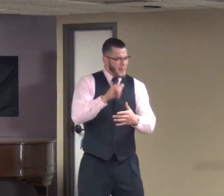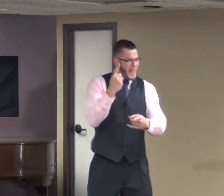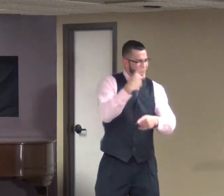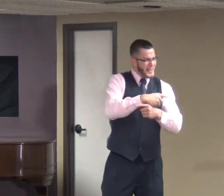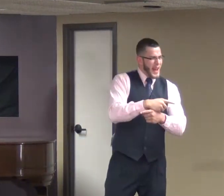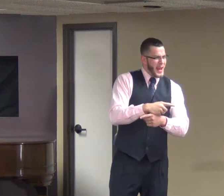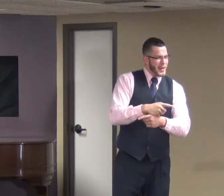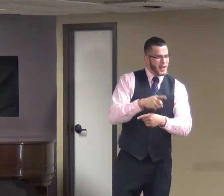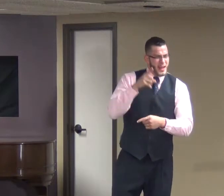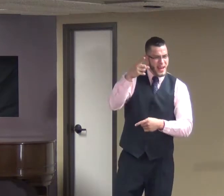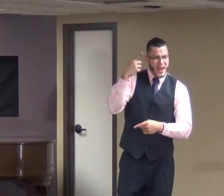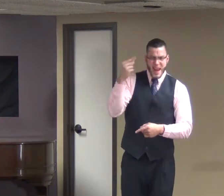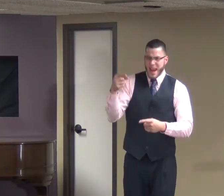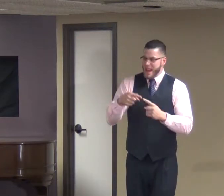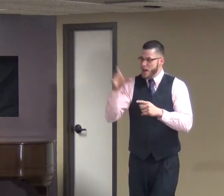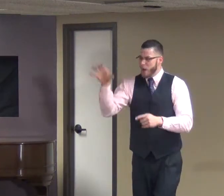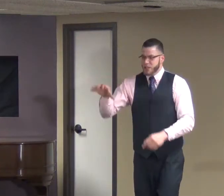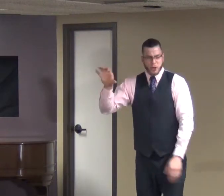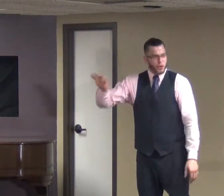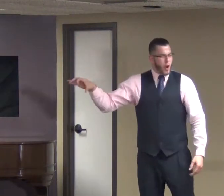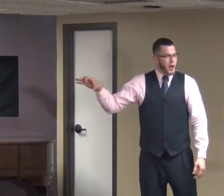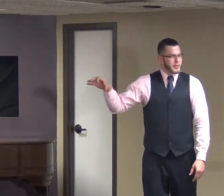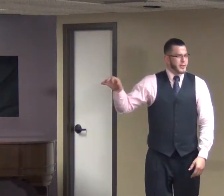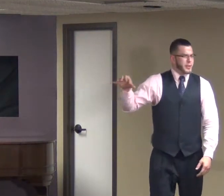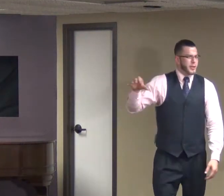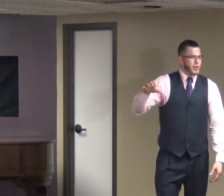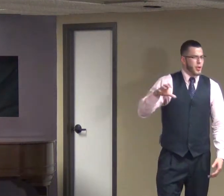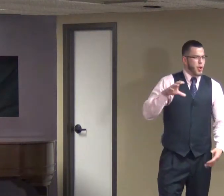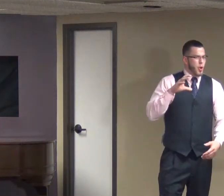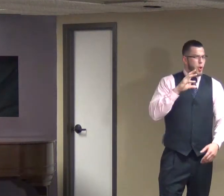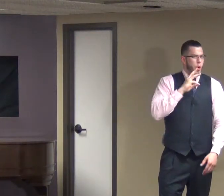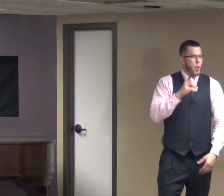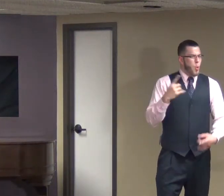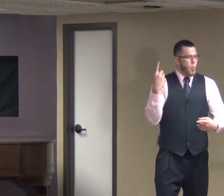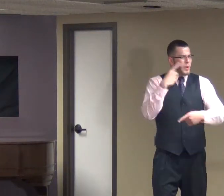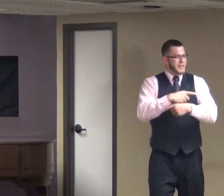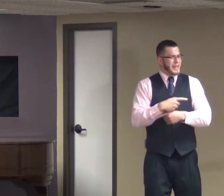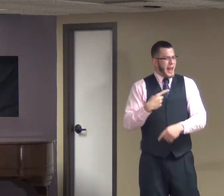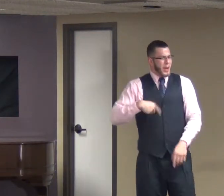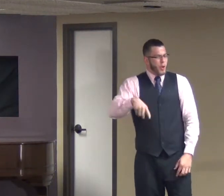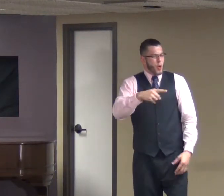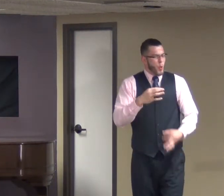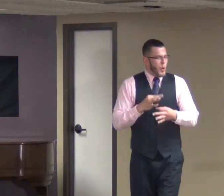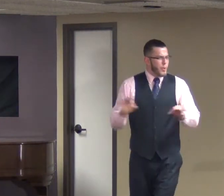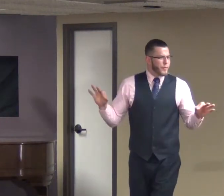That day he went to the cross was the day we were free.